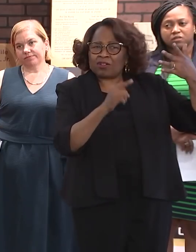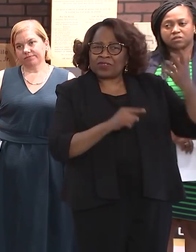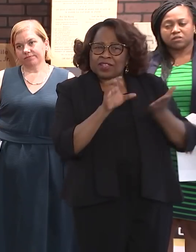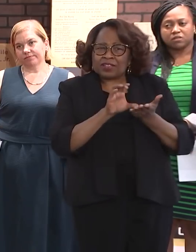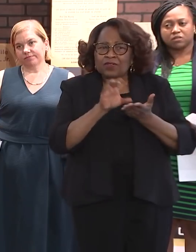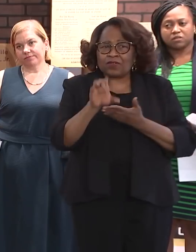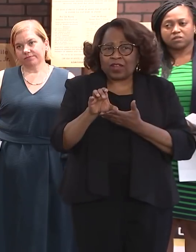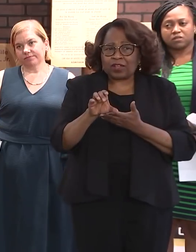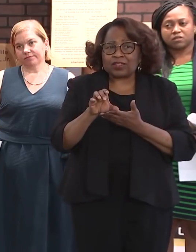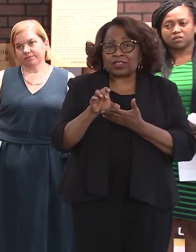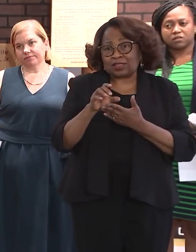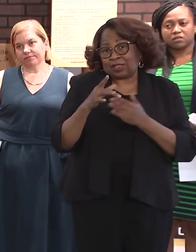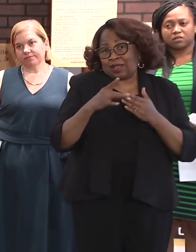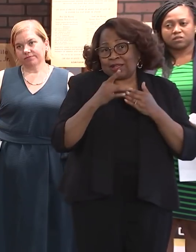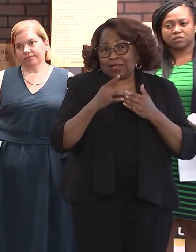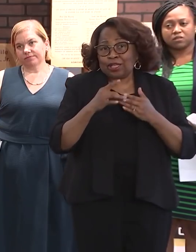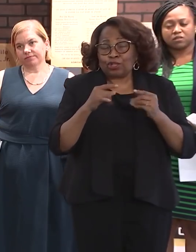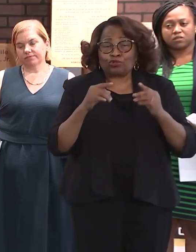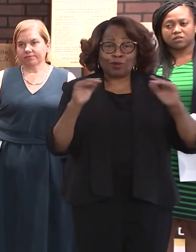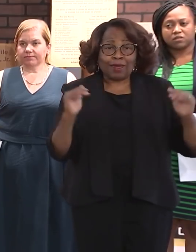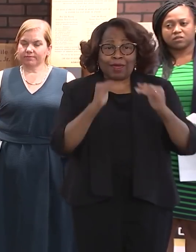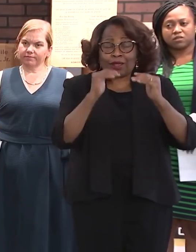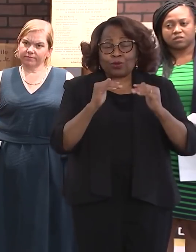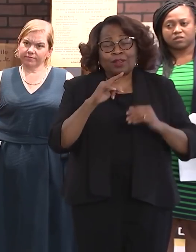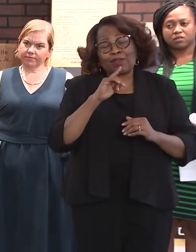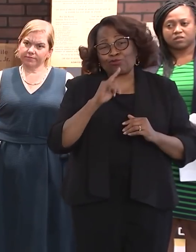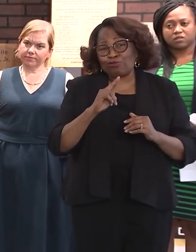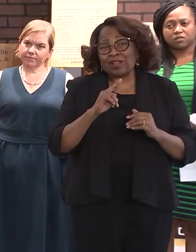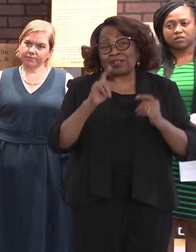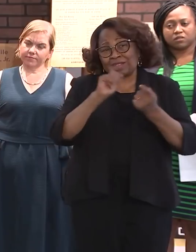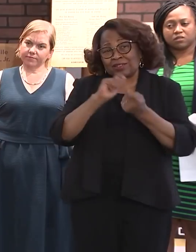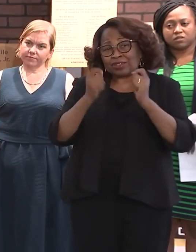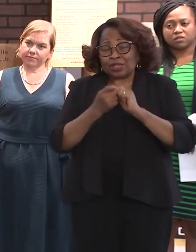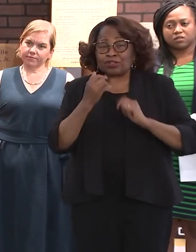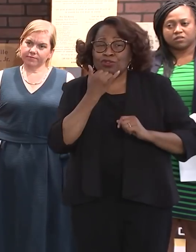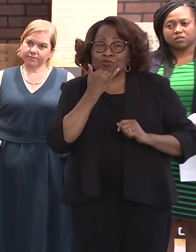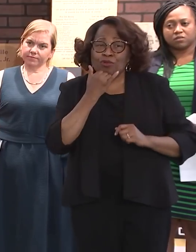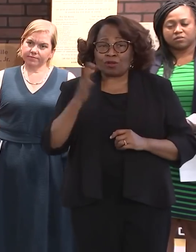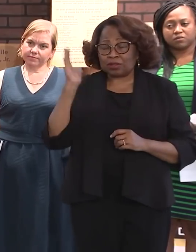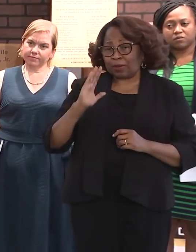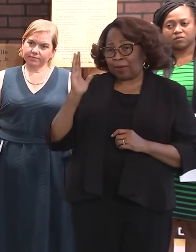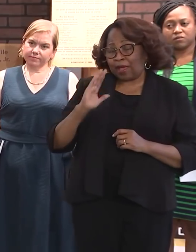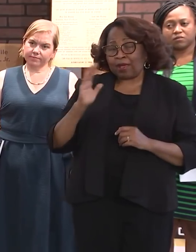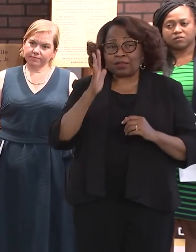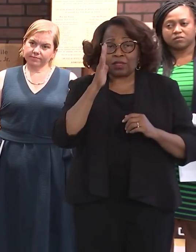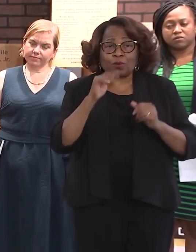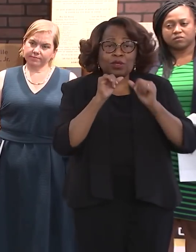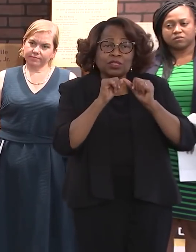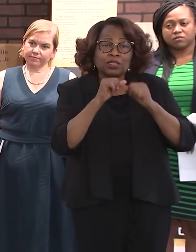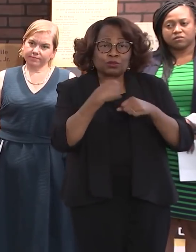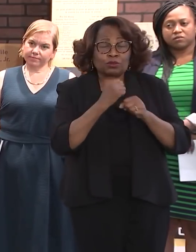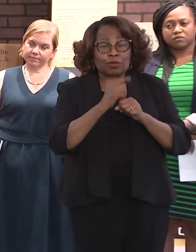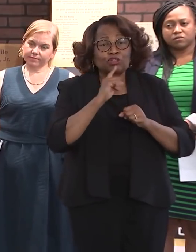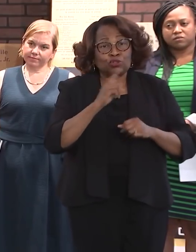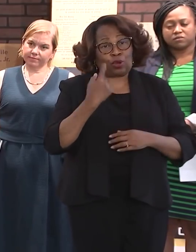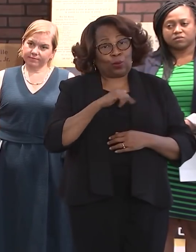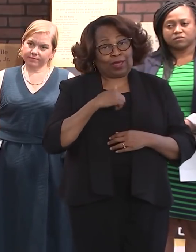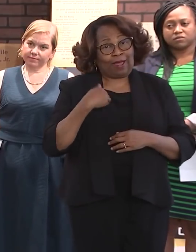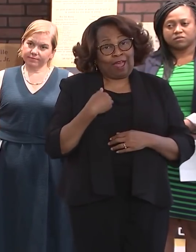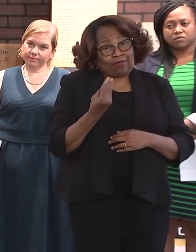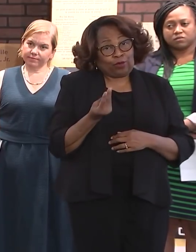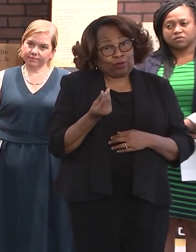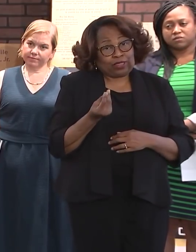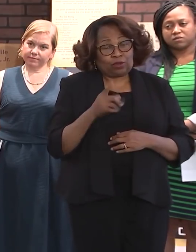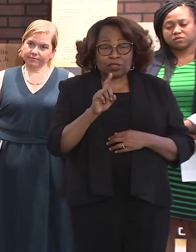are with an eye towards equity and really righting the wrong of the past. And we'll continue to make sure that we've got the